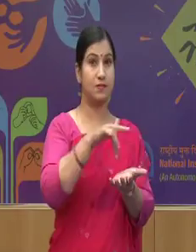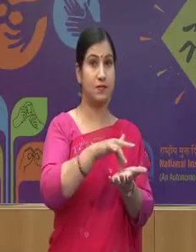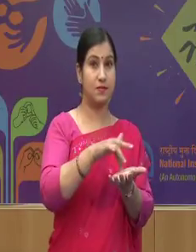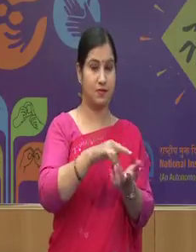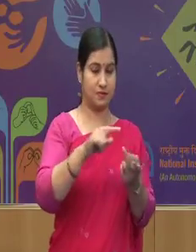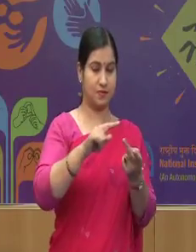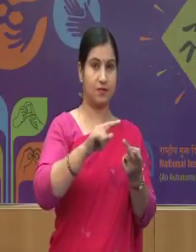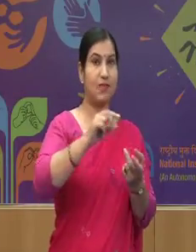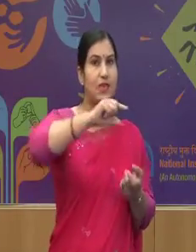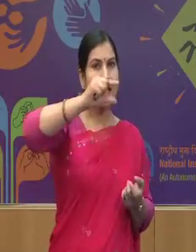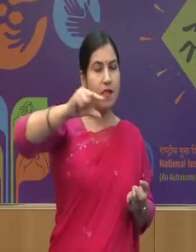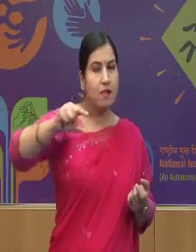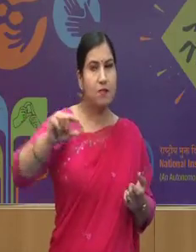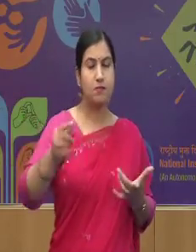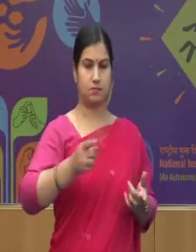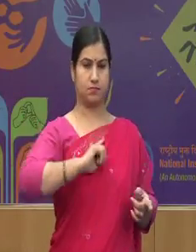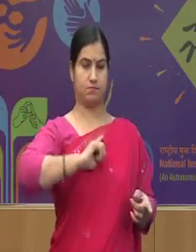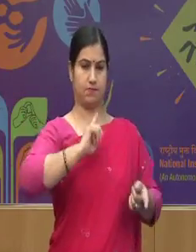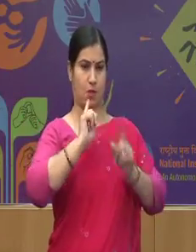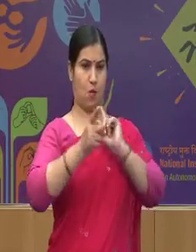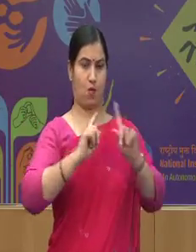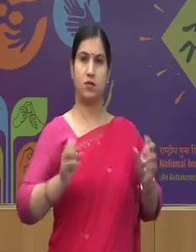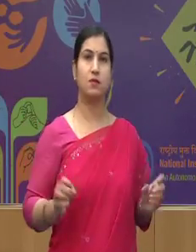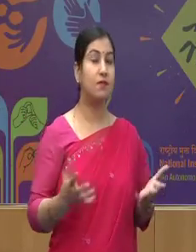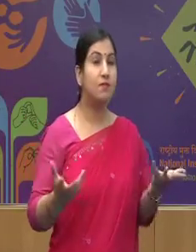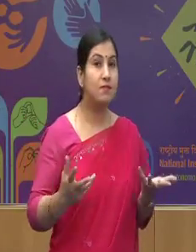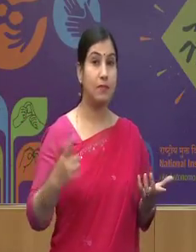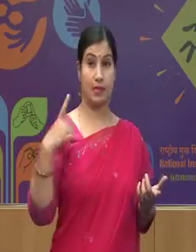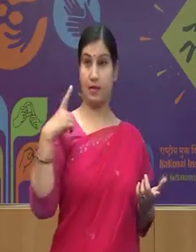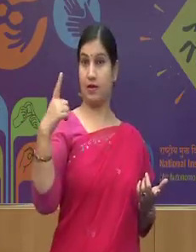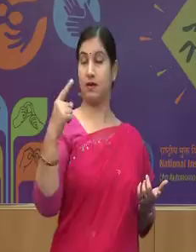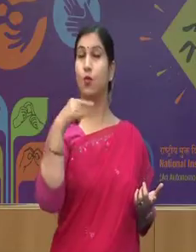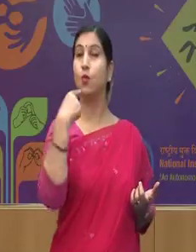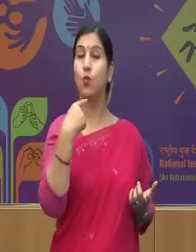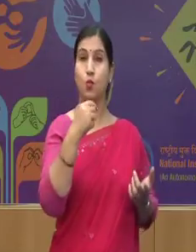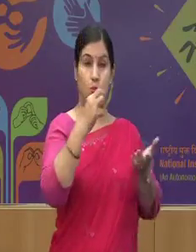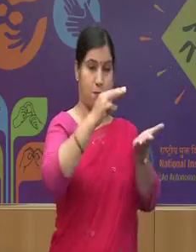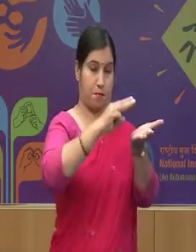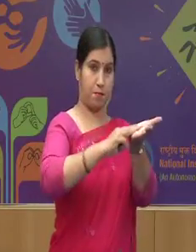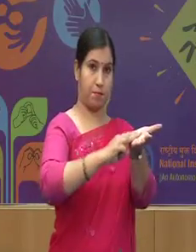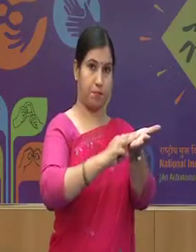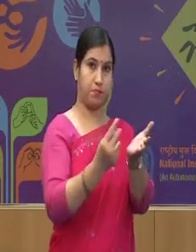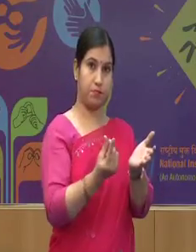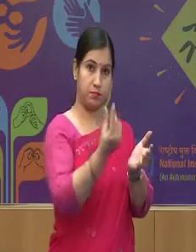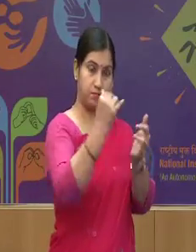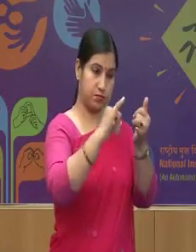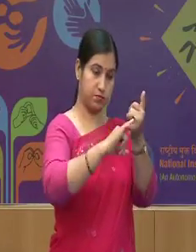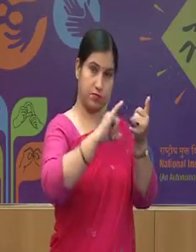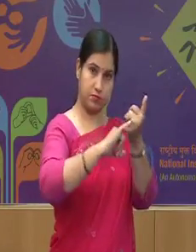In Italy, dictatorship started under the leadership of Mussolini,